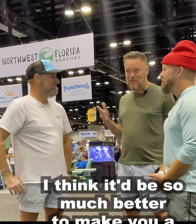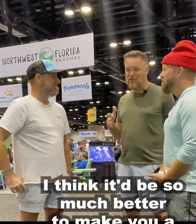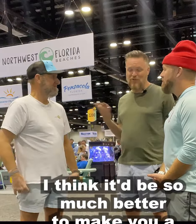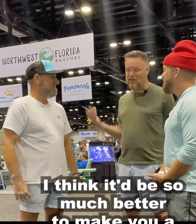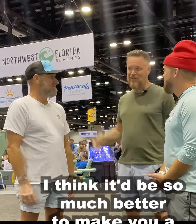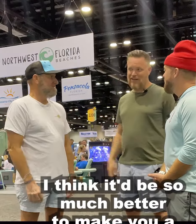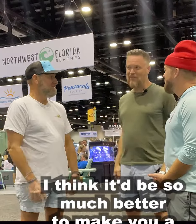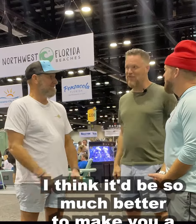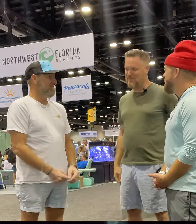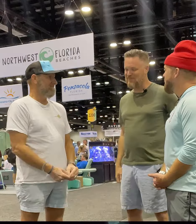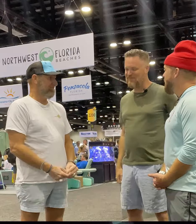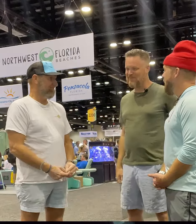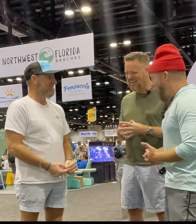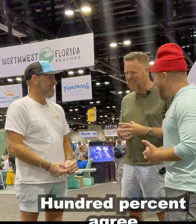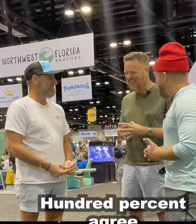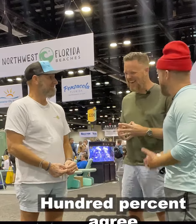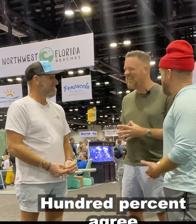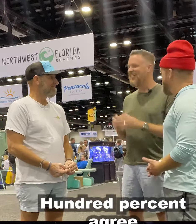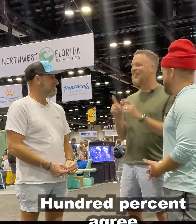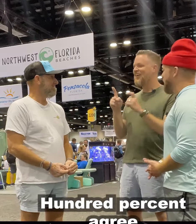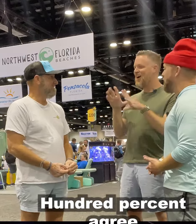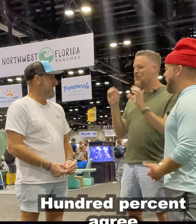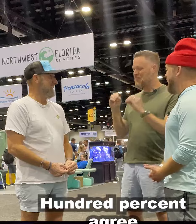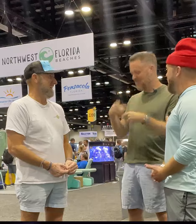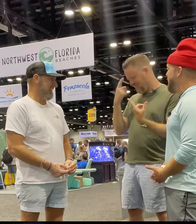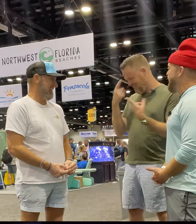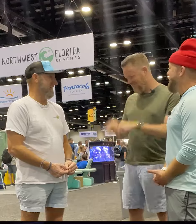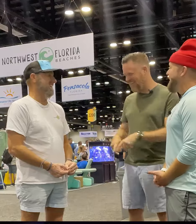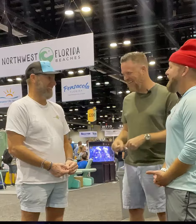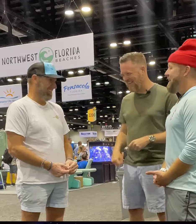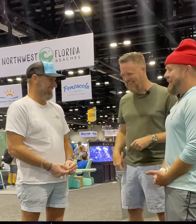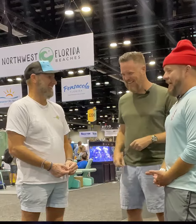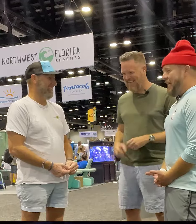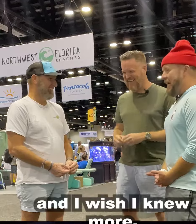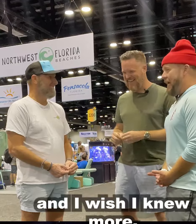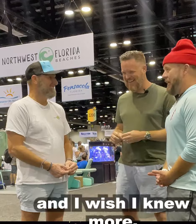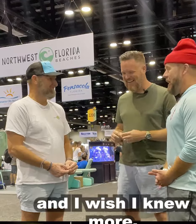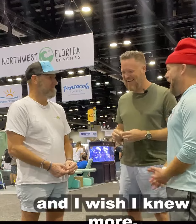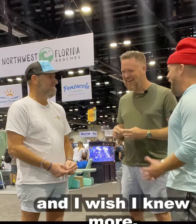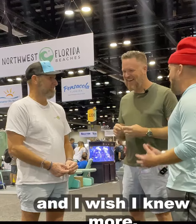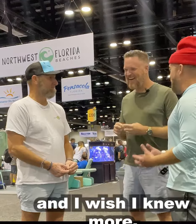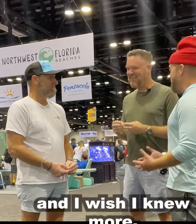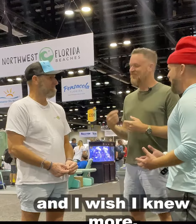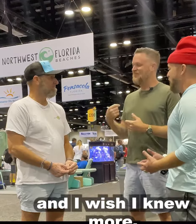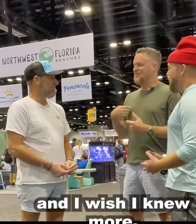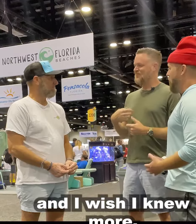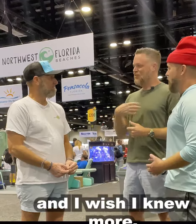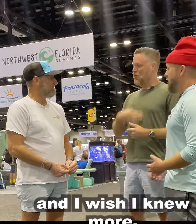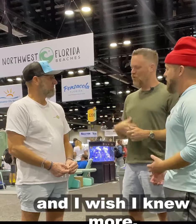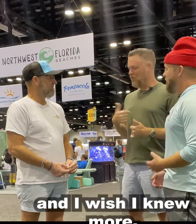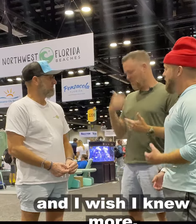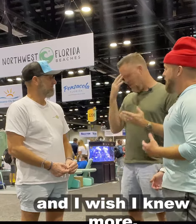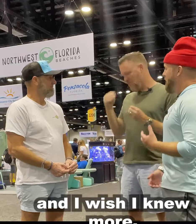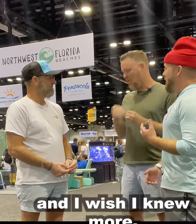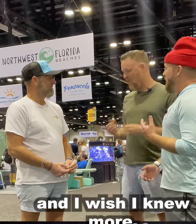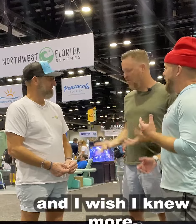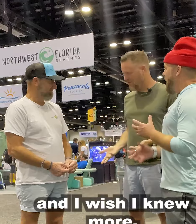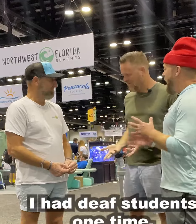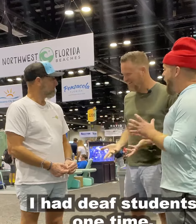to make you a better diver. 100% agree. And I wish I knew more. I